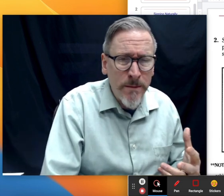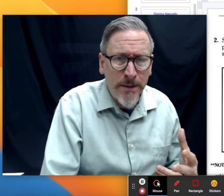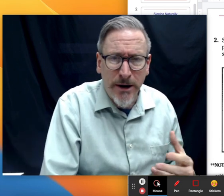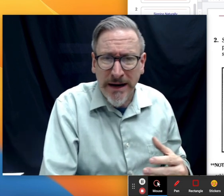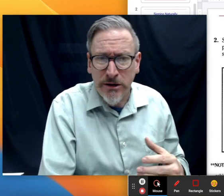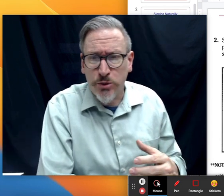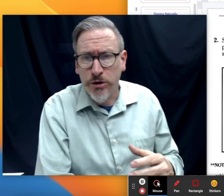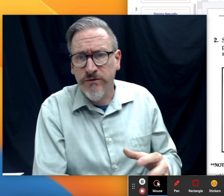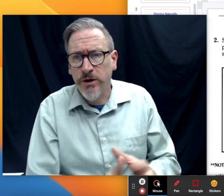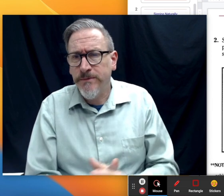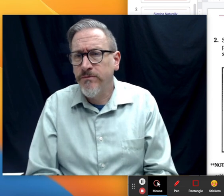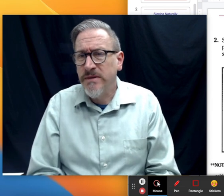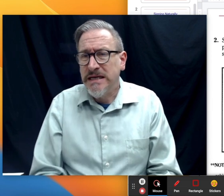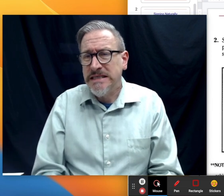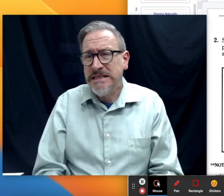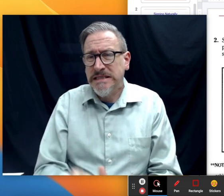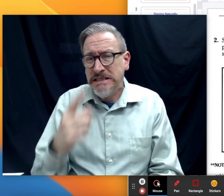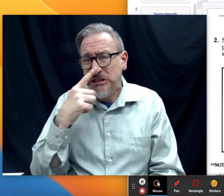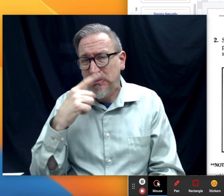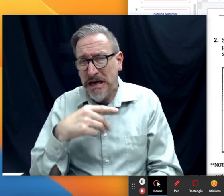Or I mean a better English word for it.